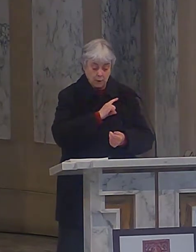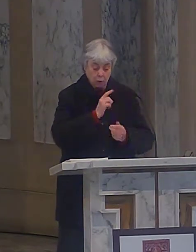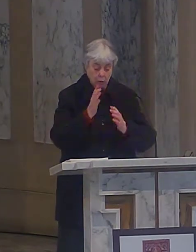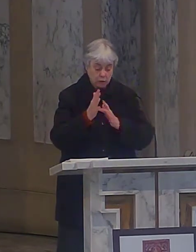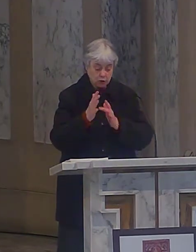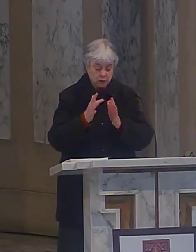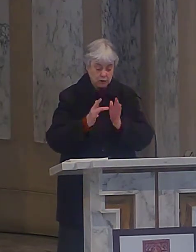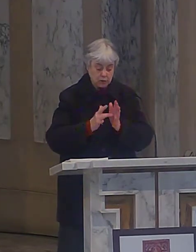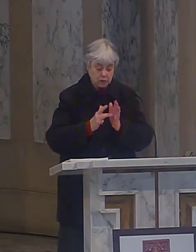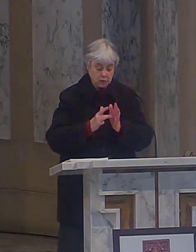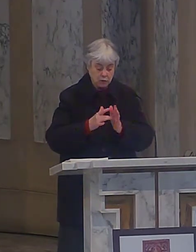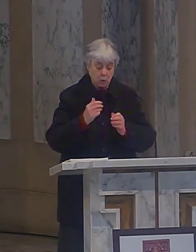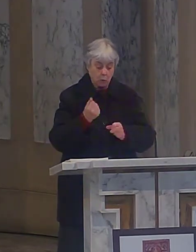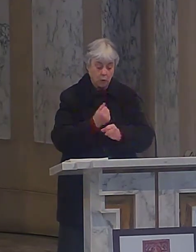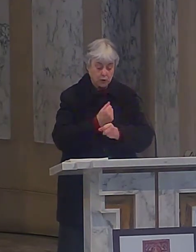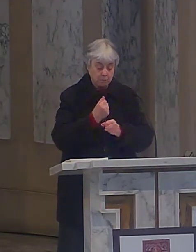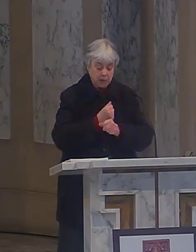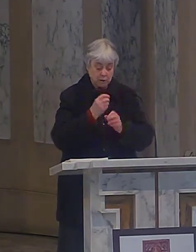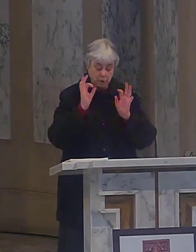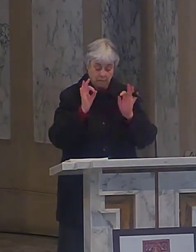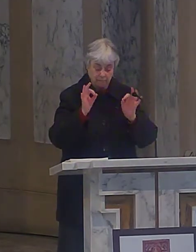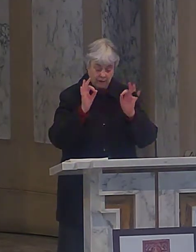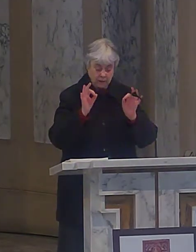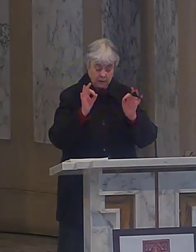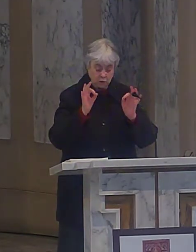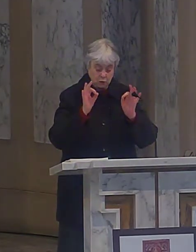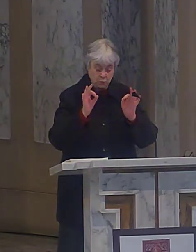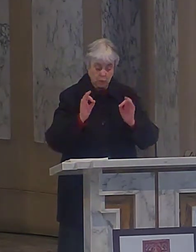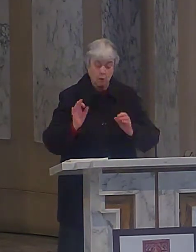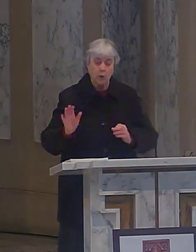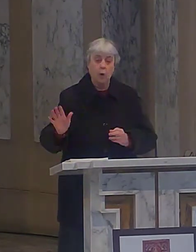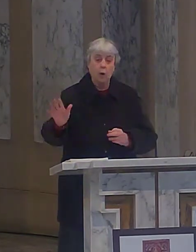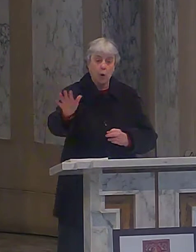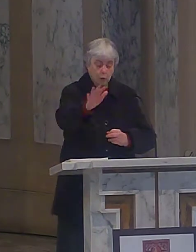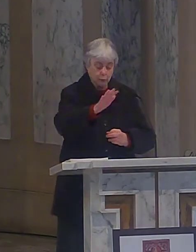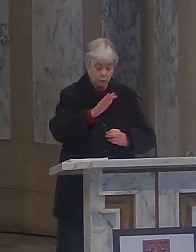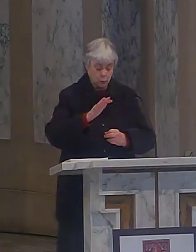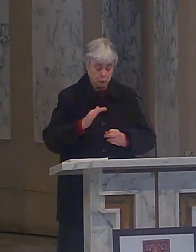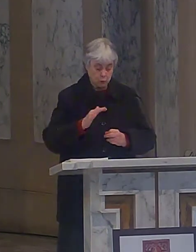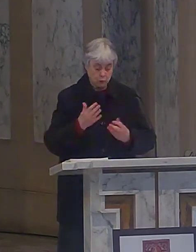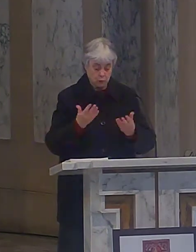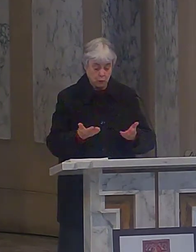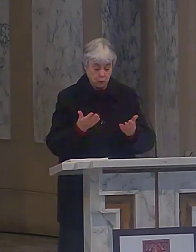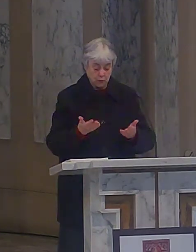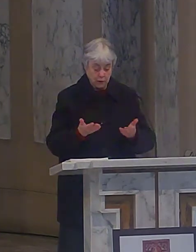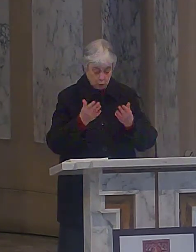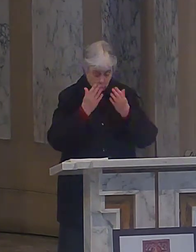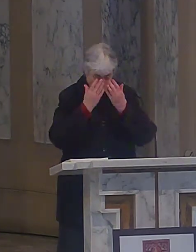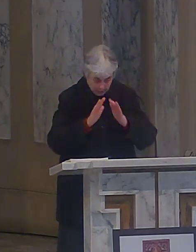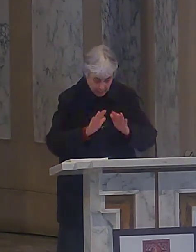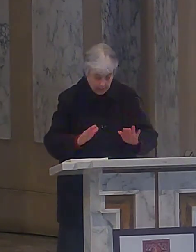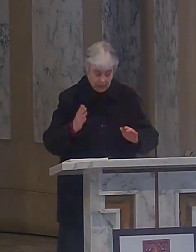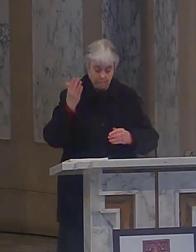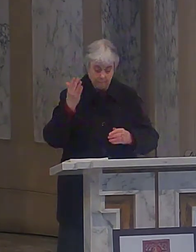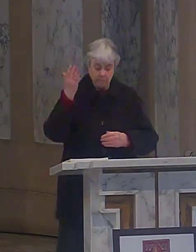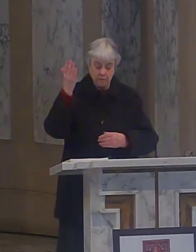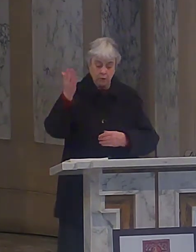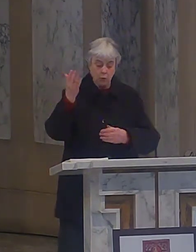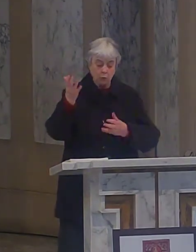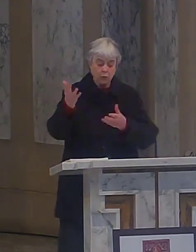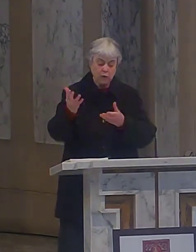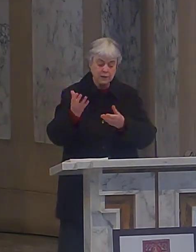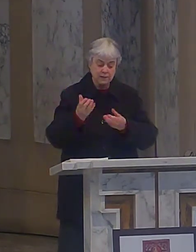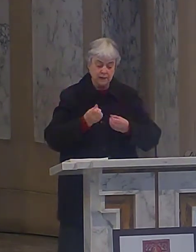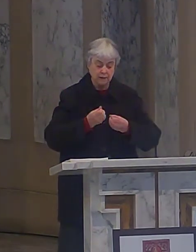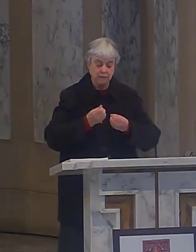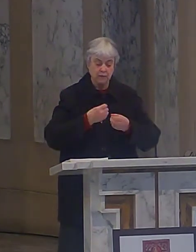because jesus was made perfect all those that obey him